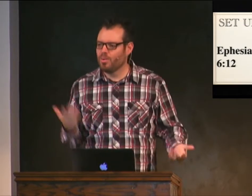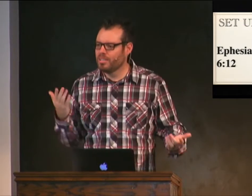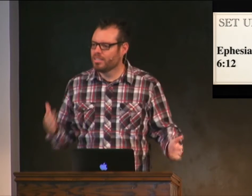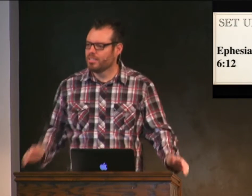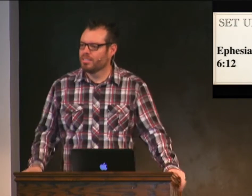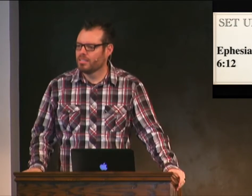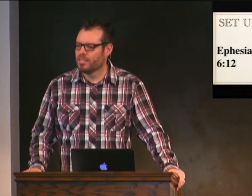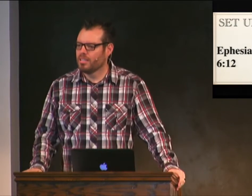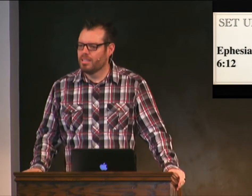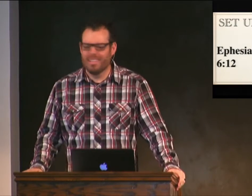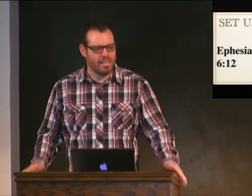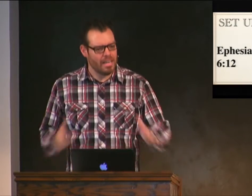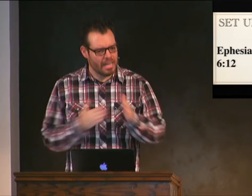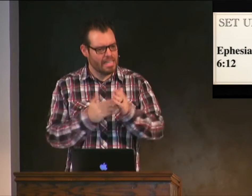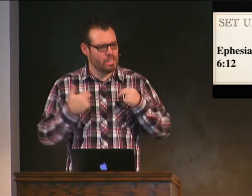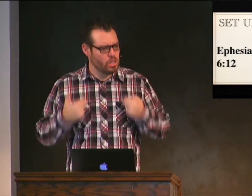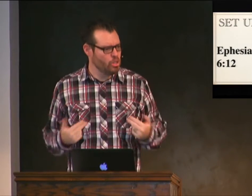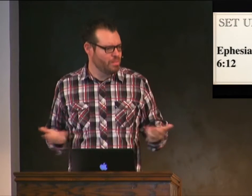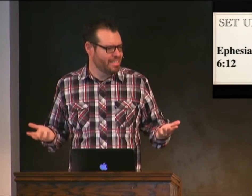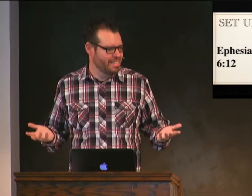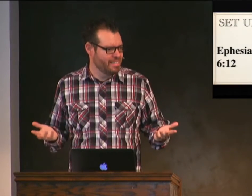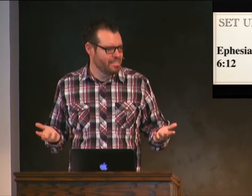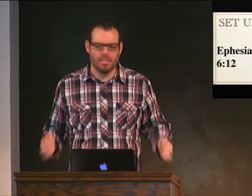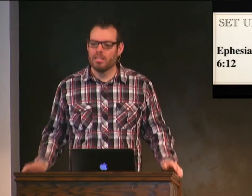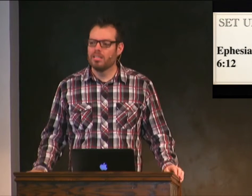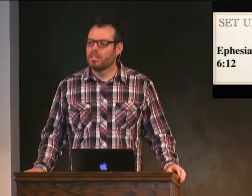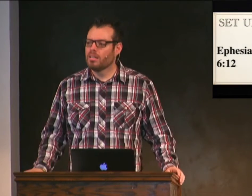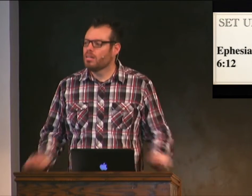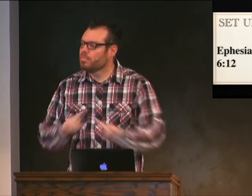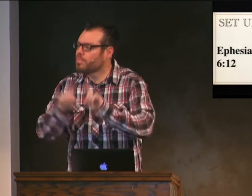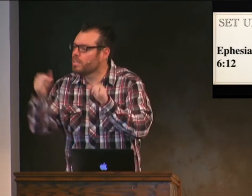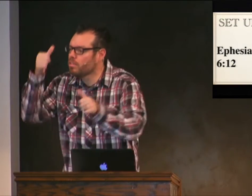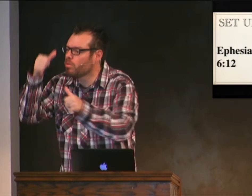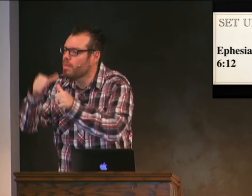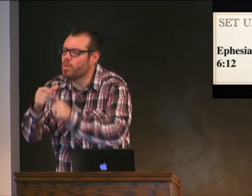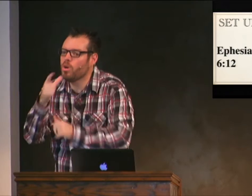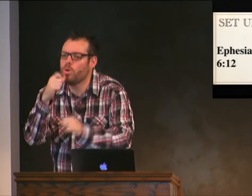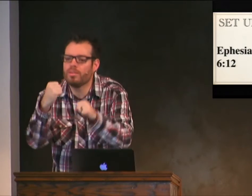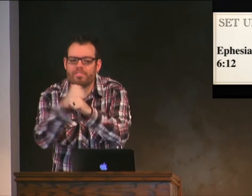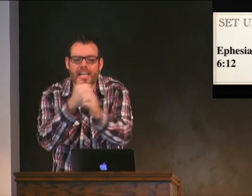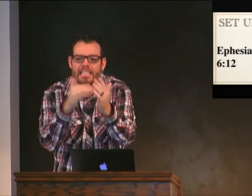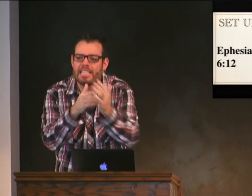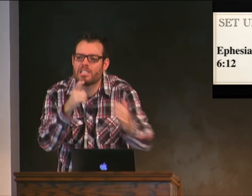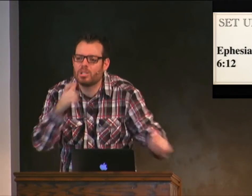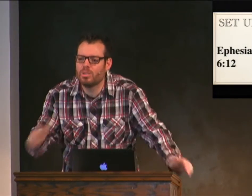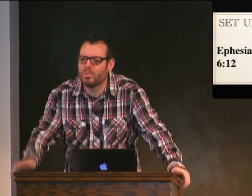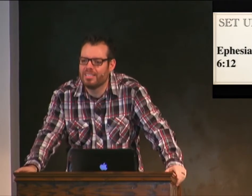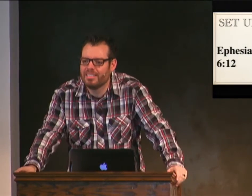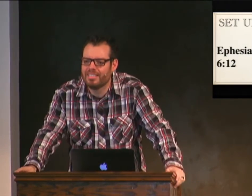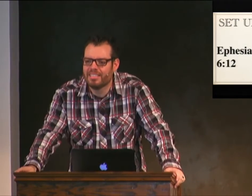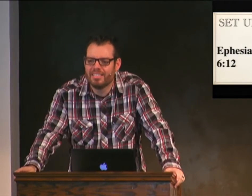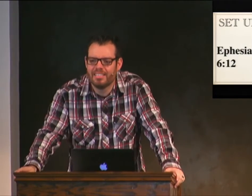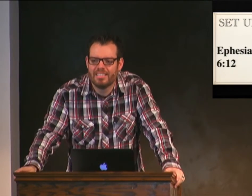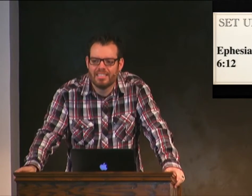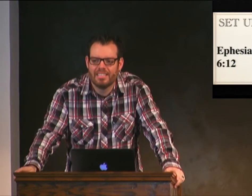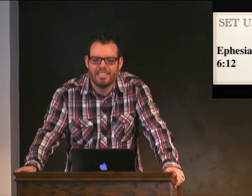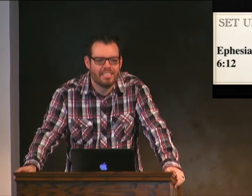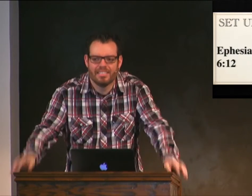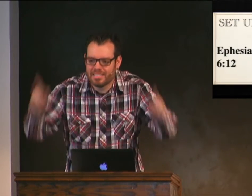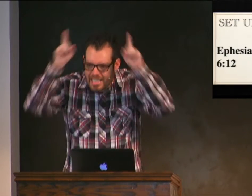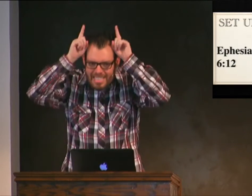you know, against humans. But you have to remember who we're fighting against who.